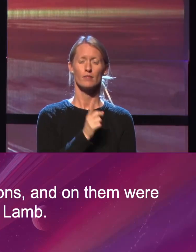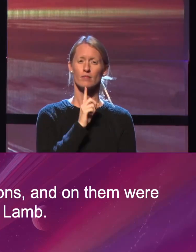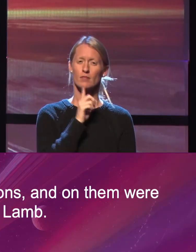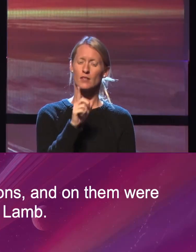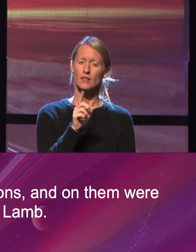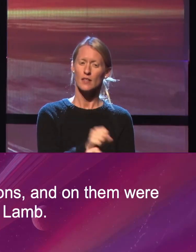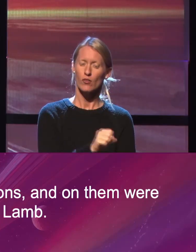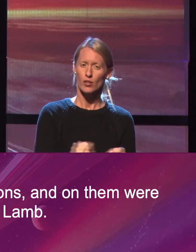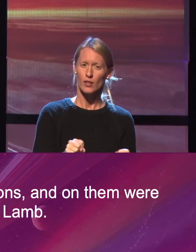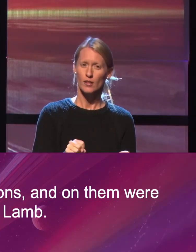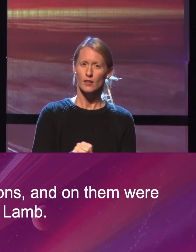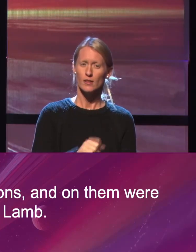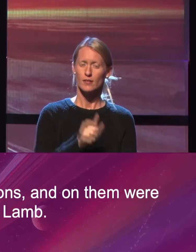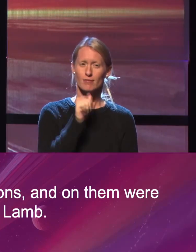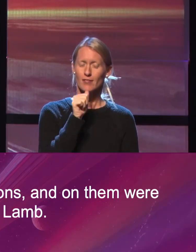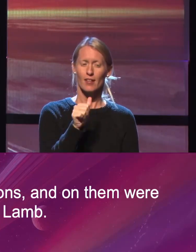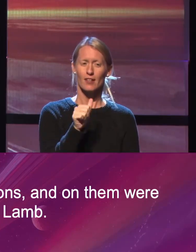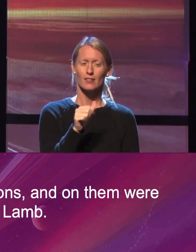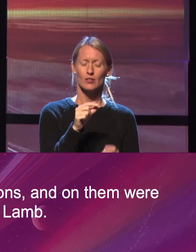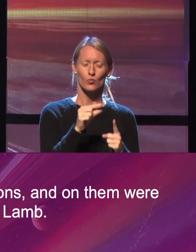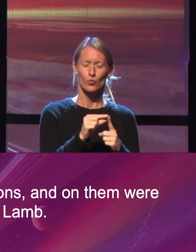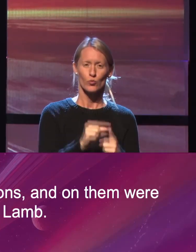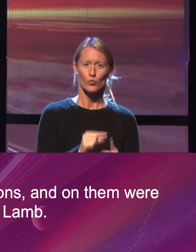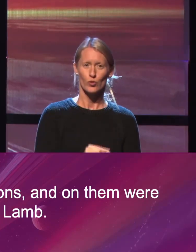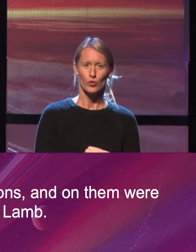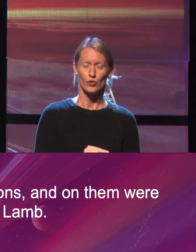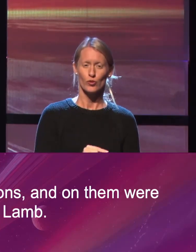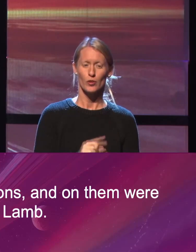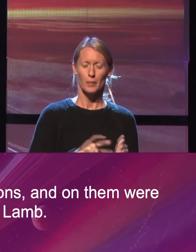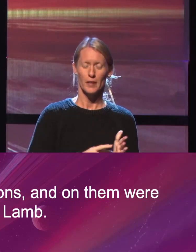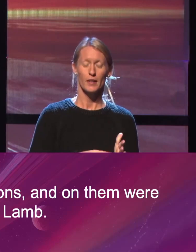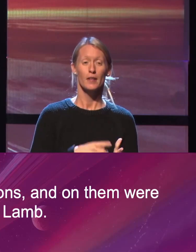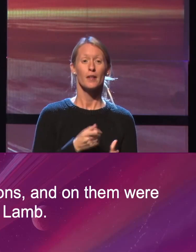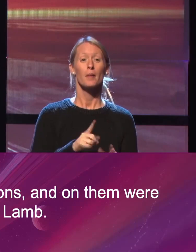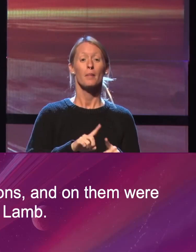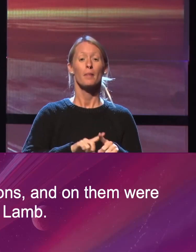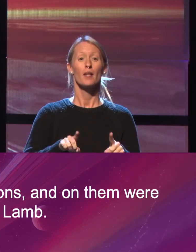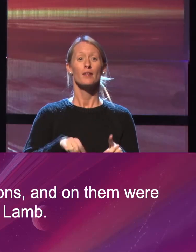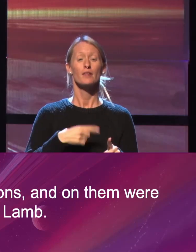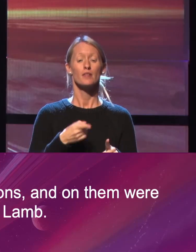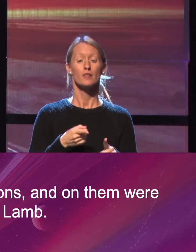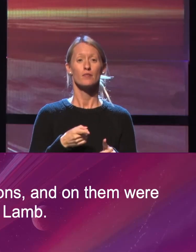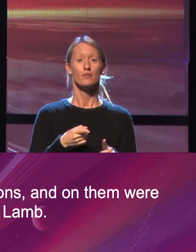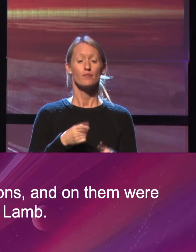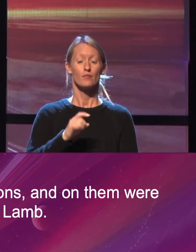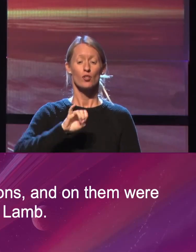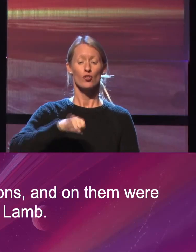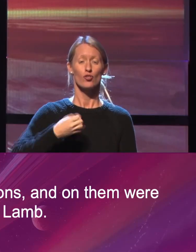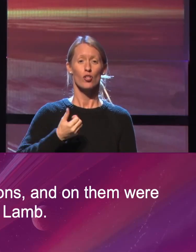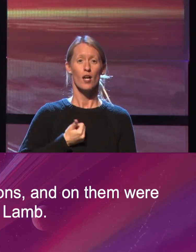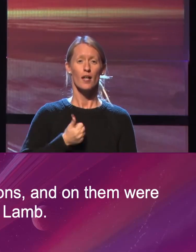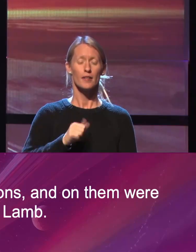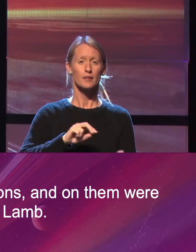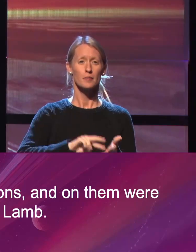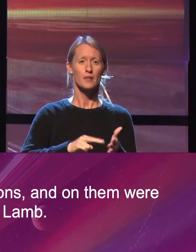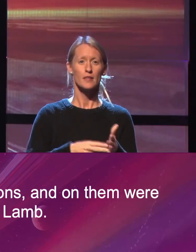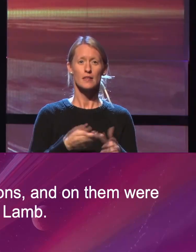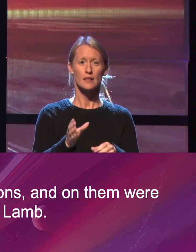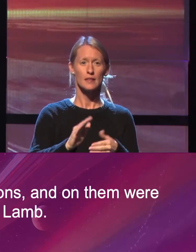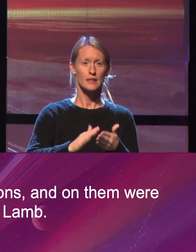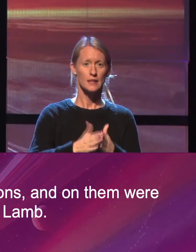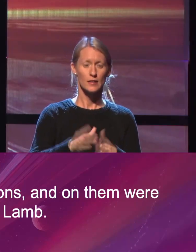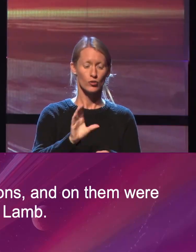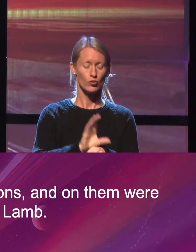so. I don't think we're to take any of this literally, by the way. But what John is saying is that this city, this church, didn't just appear out